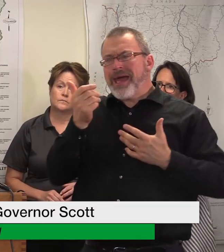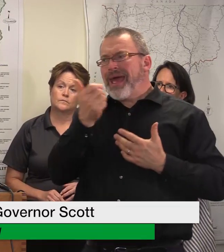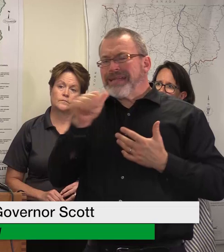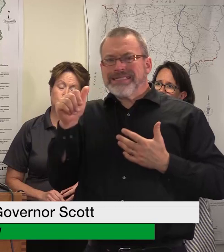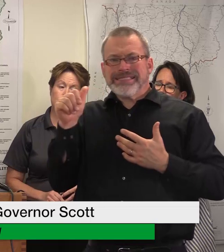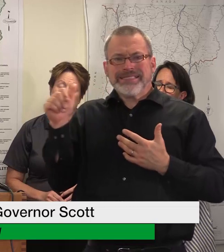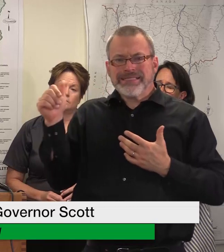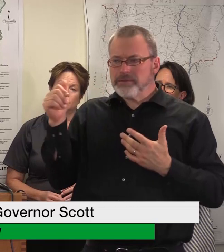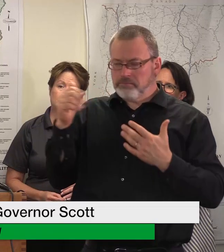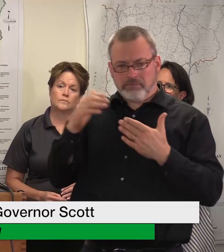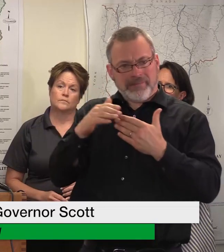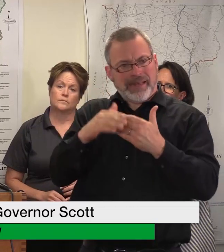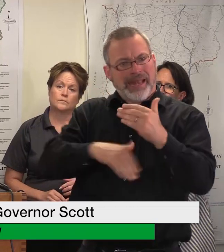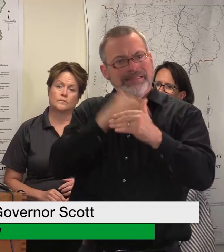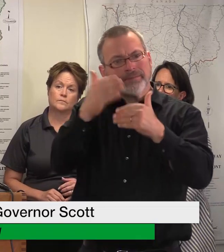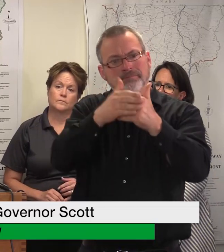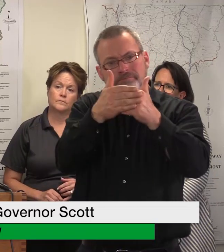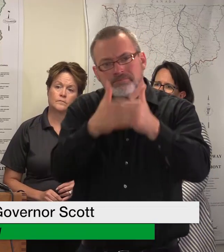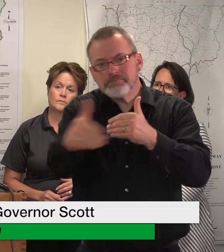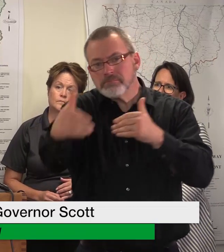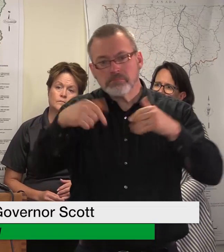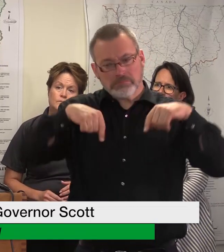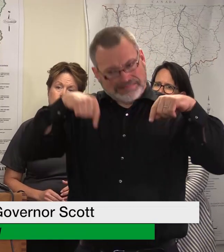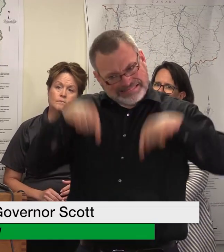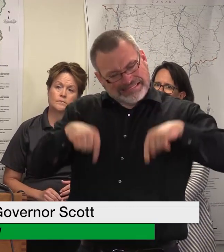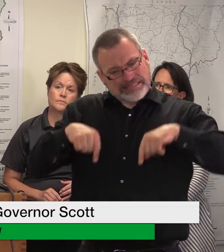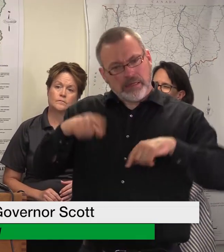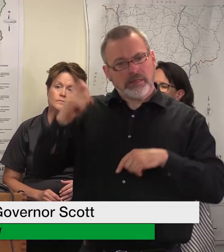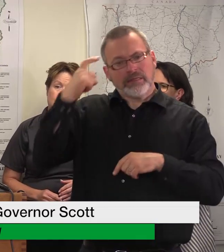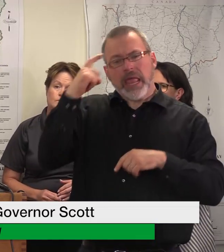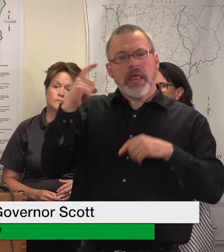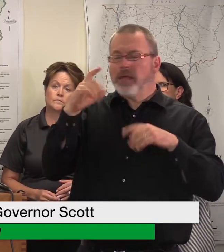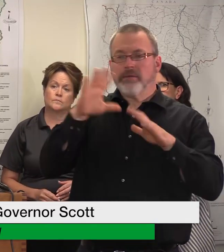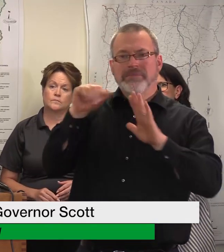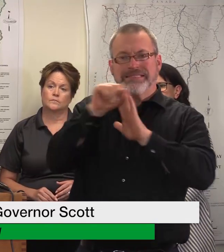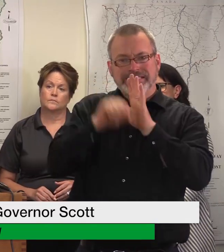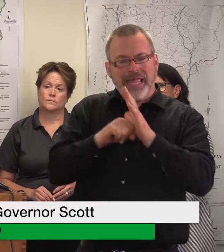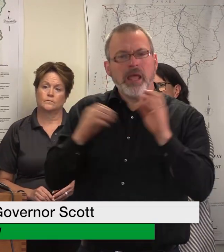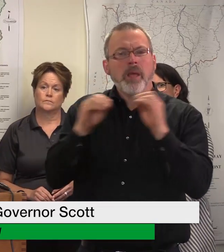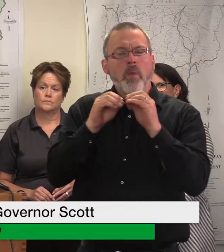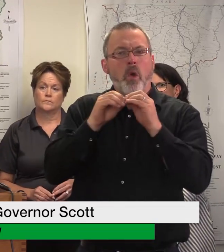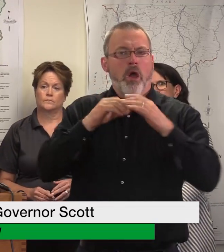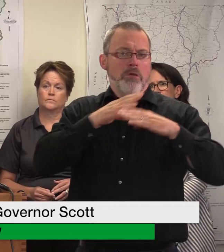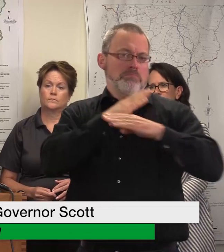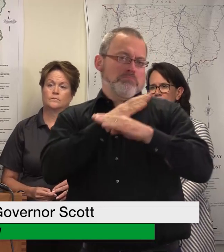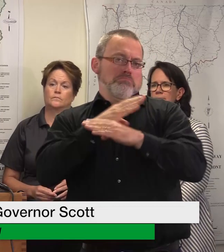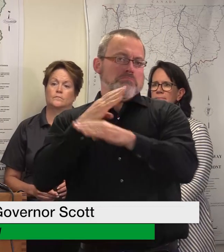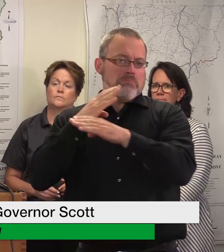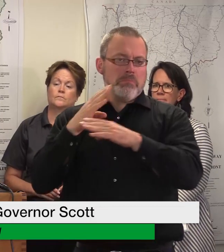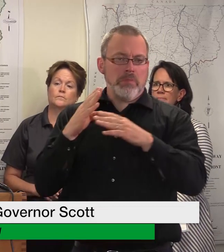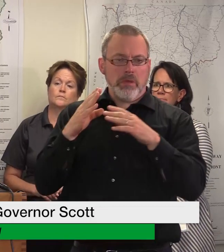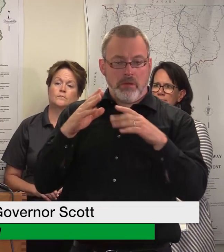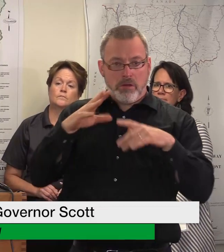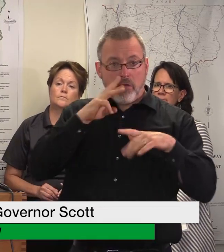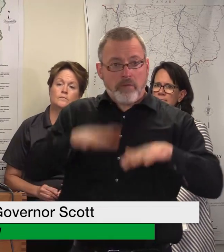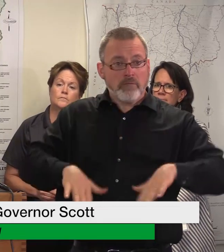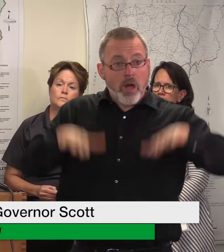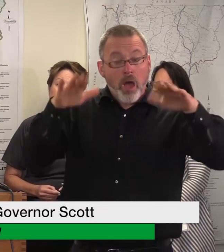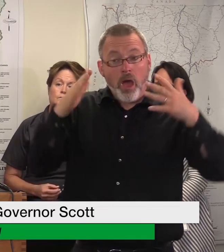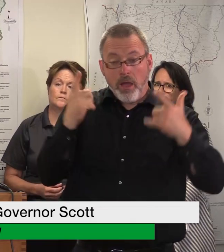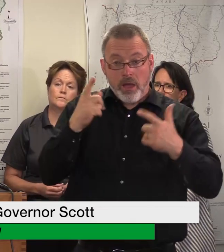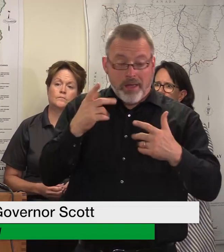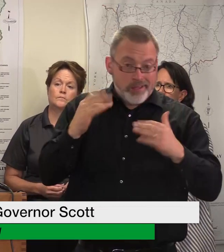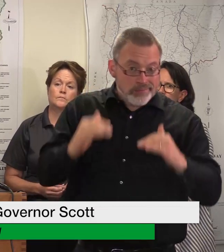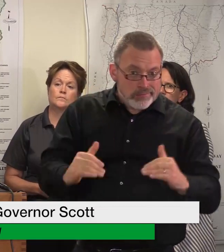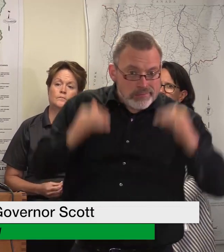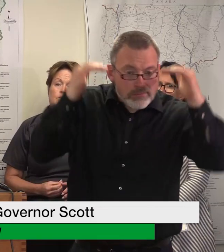the state more flood resilient for future floods? So obviously, upgrading culverts and such, and bridges and all that, we